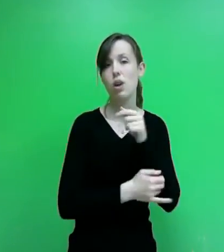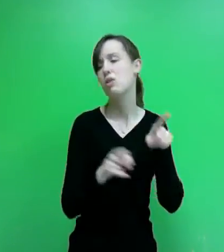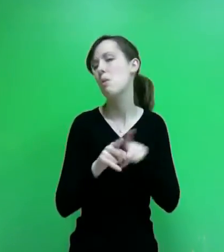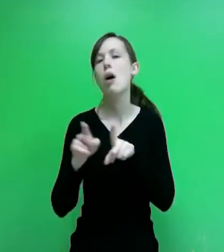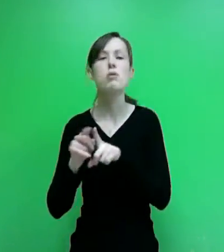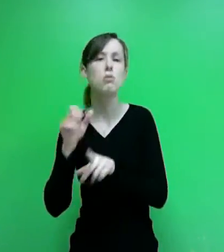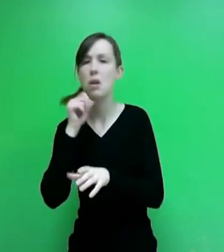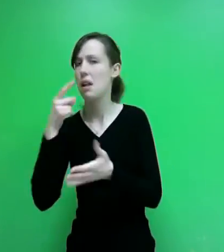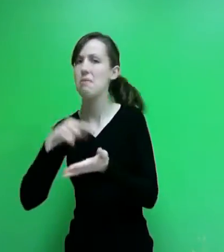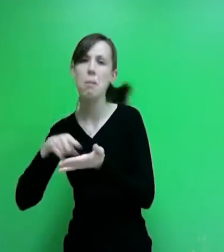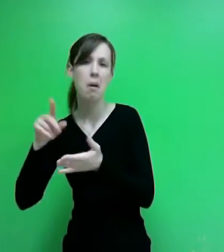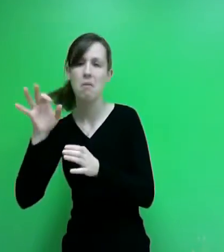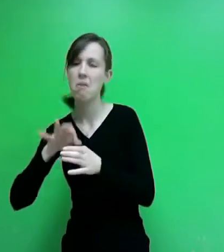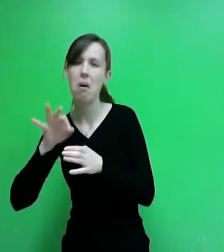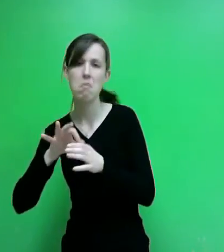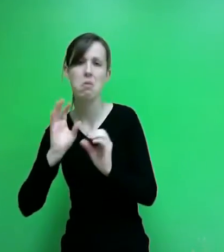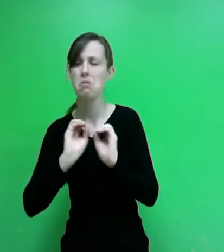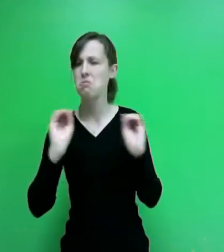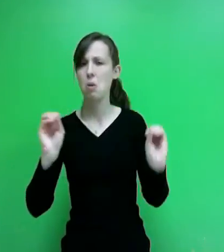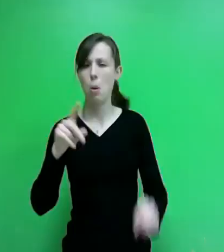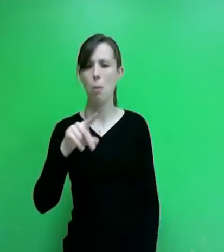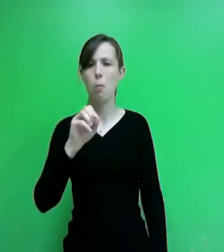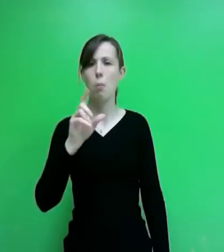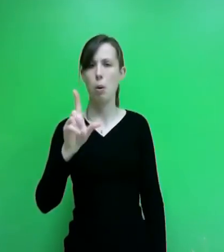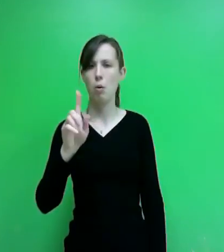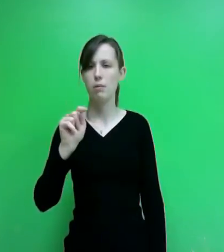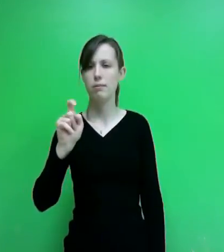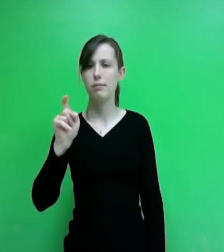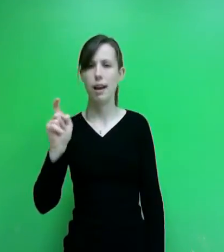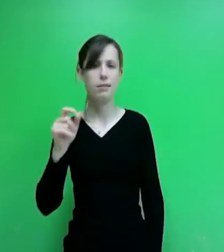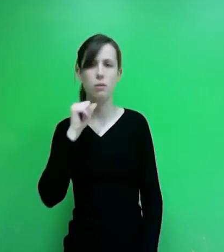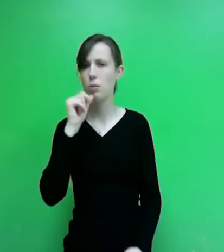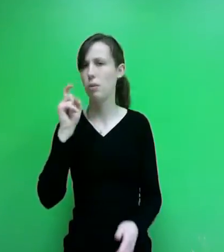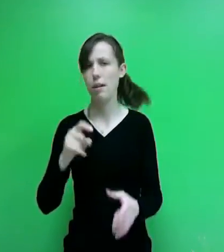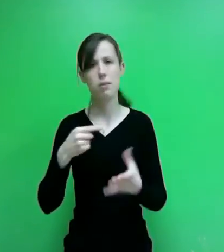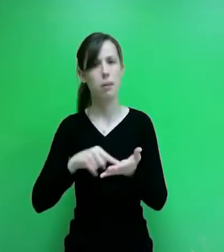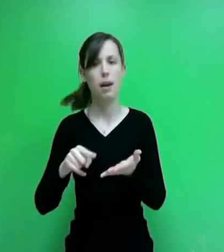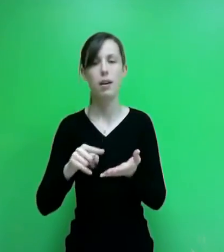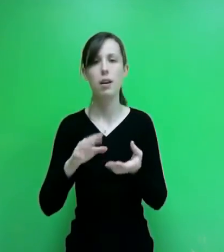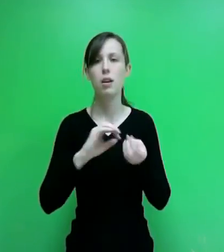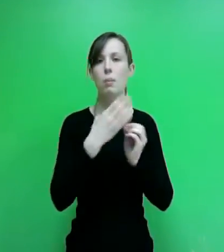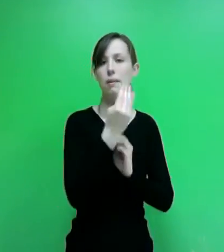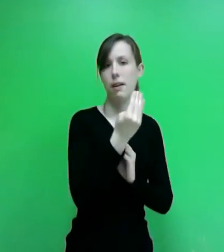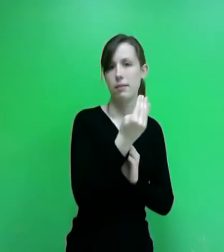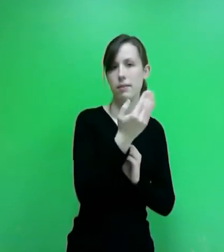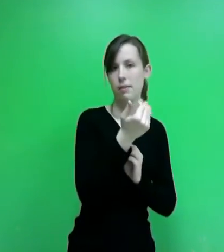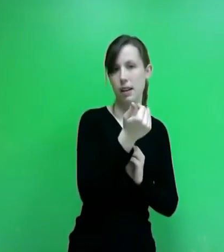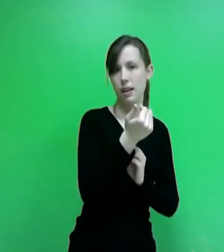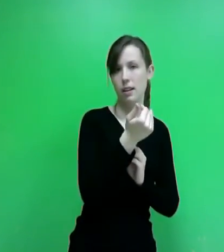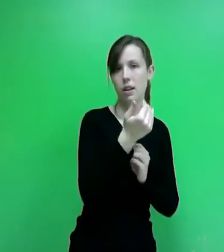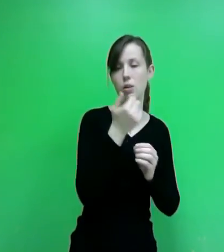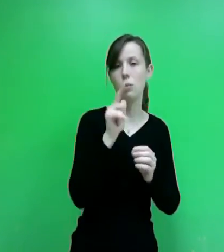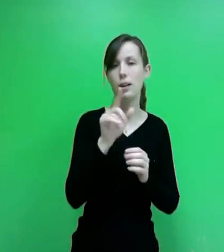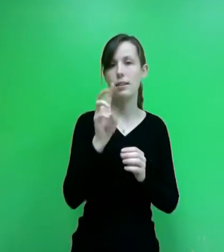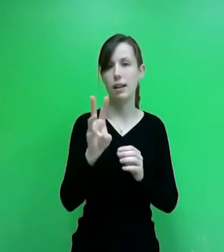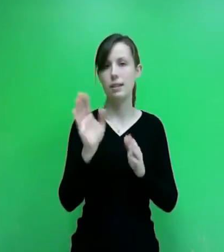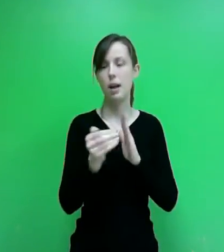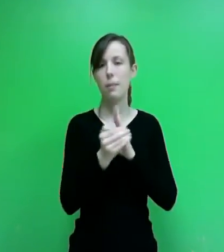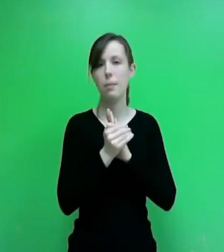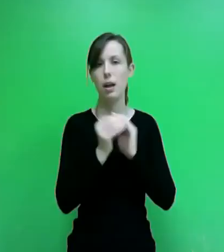pay to vote. There's no poll tax. You don't have to pay. Number 15, the 26th Amendment lowers the voting age to